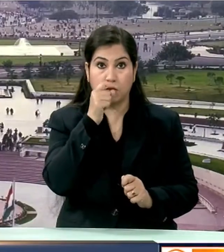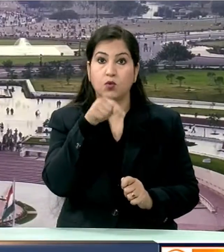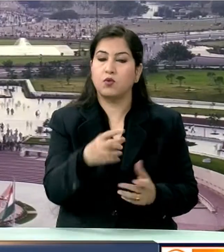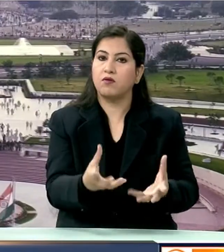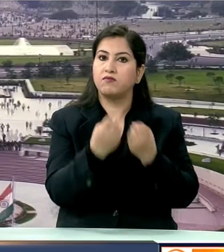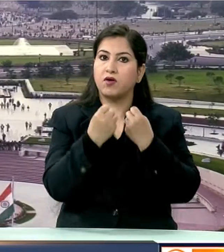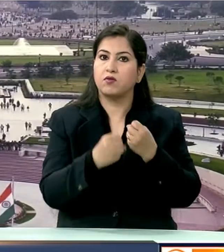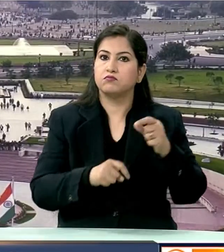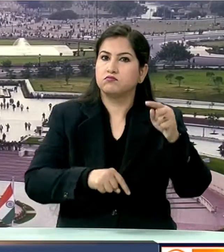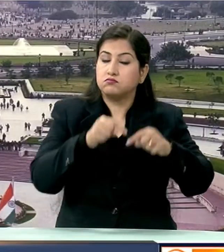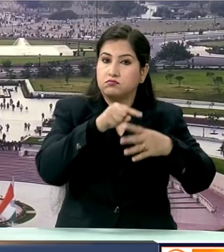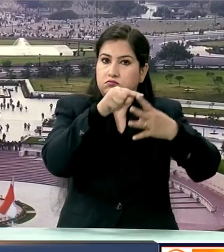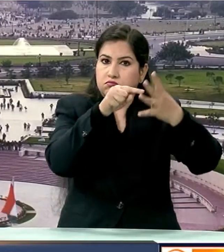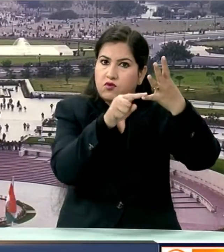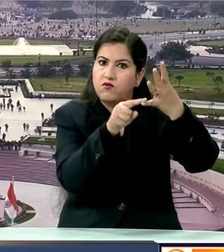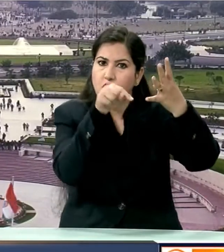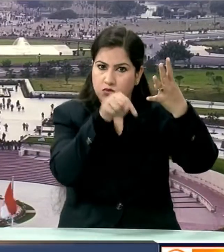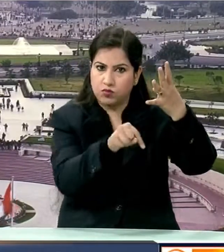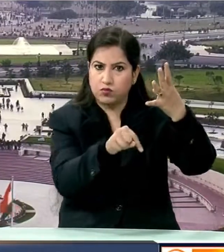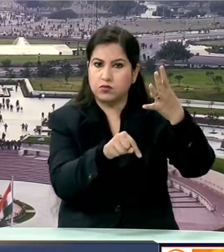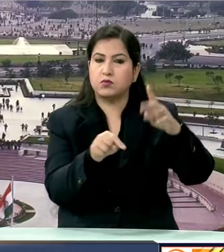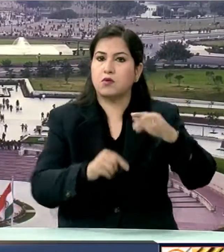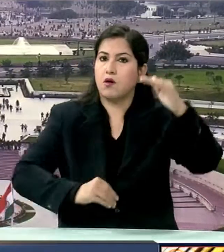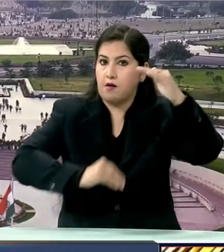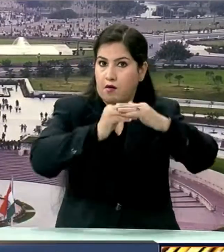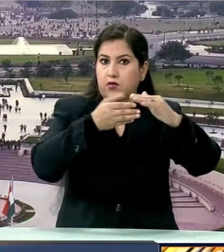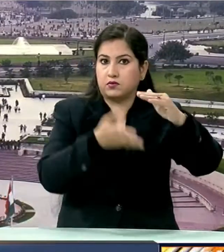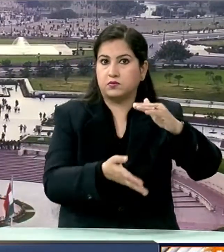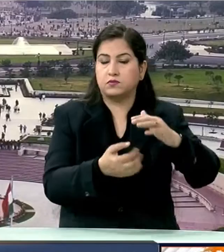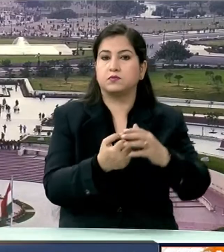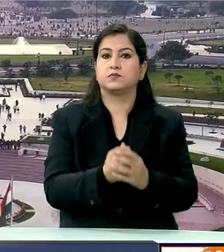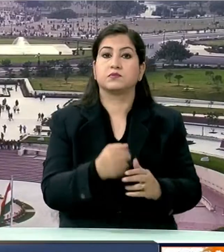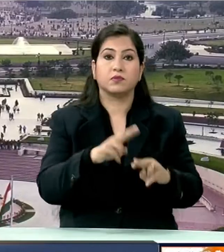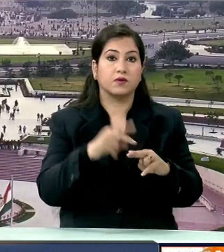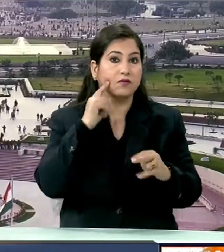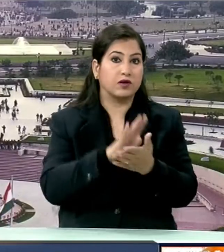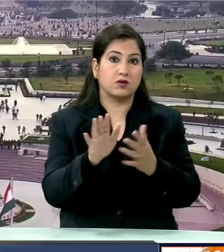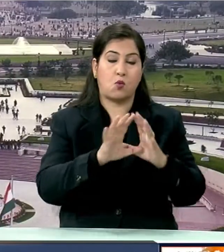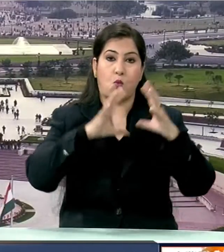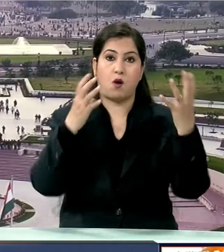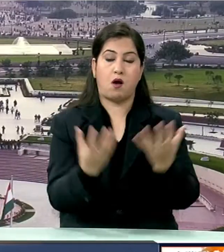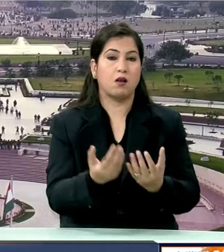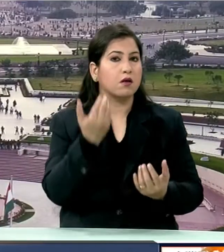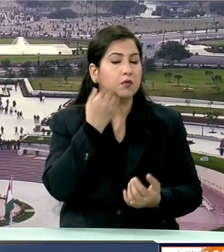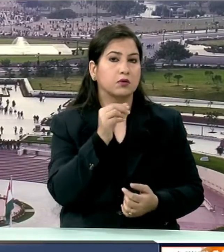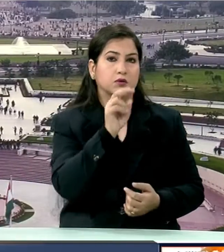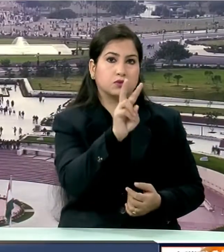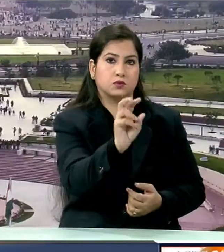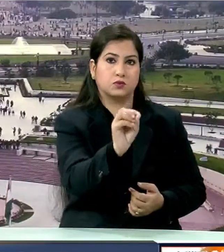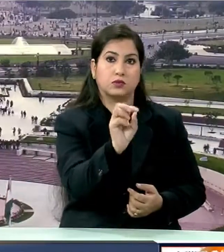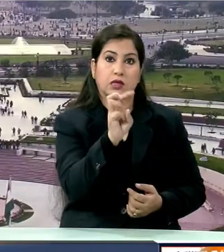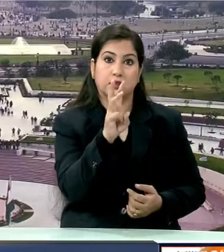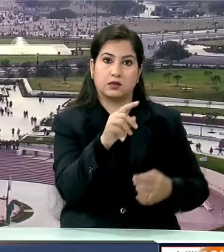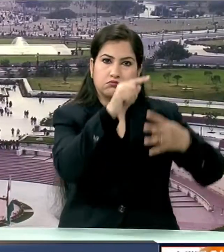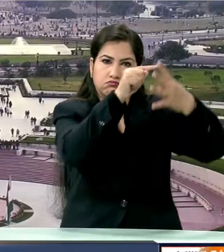have climbed a rung to the 4th position, their highest since the inception of the FIH World Rankings in 2003 in the